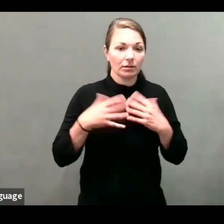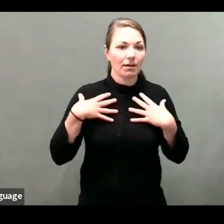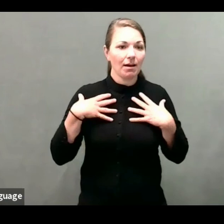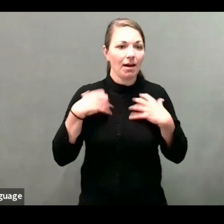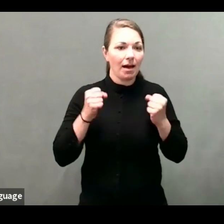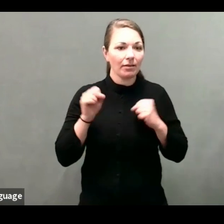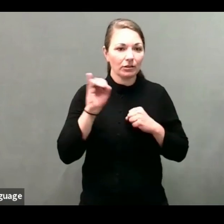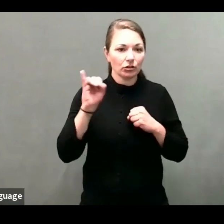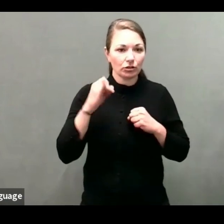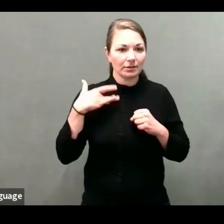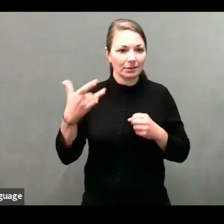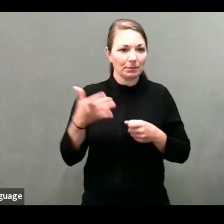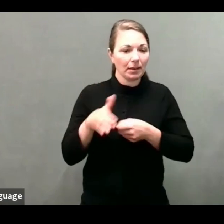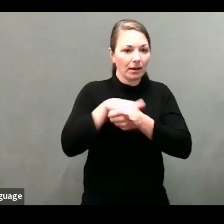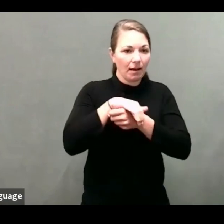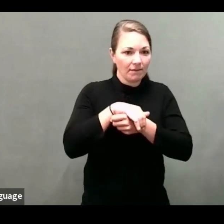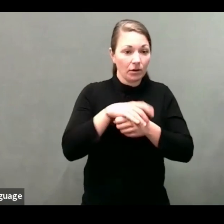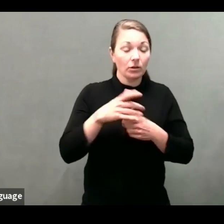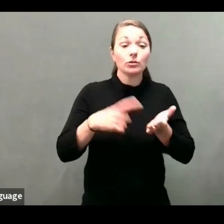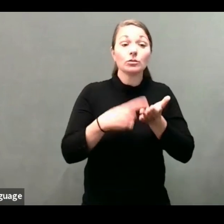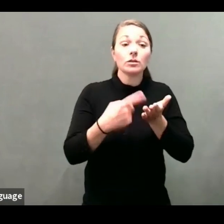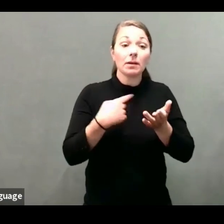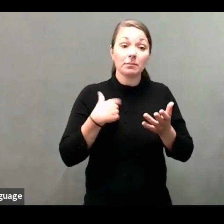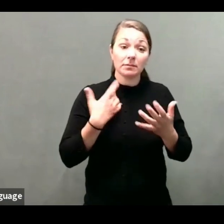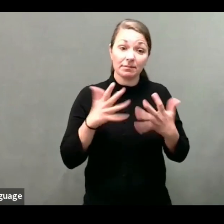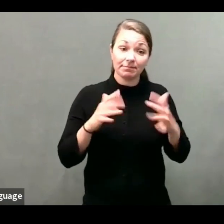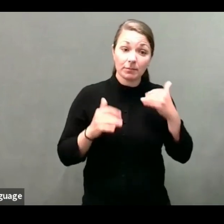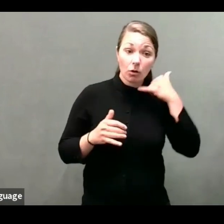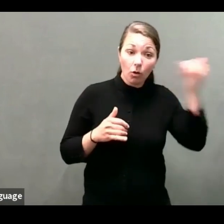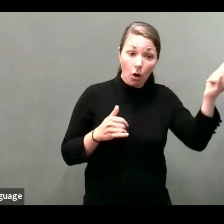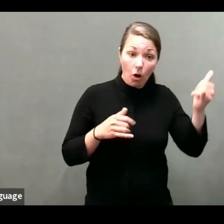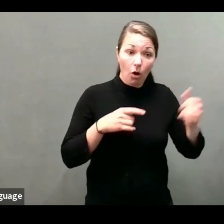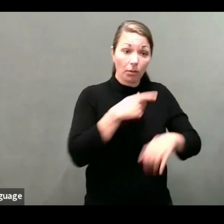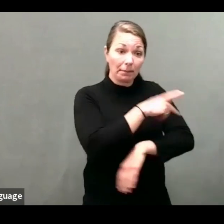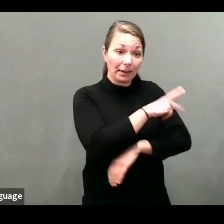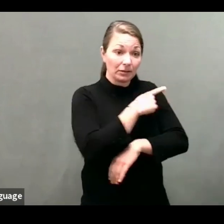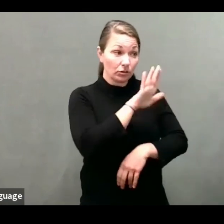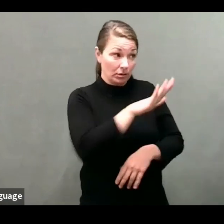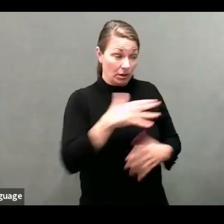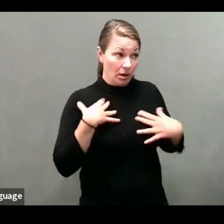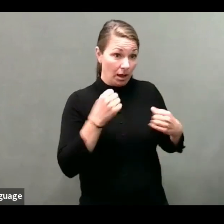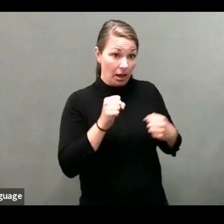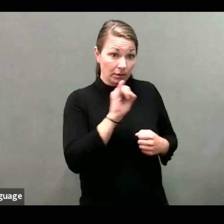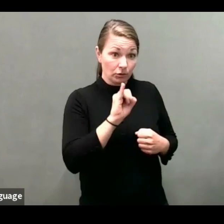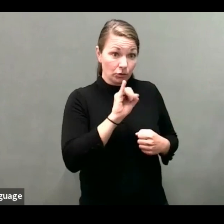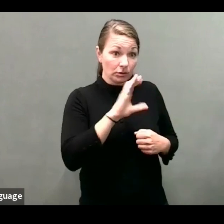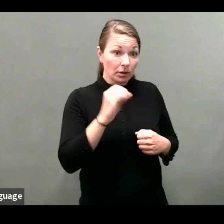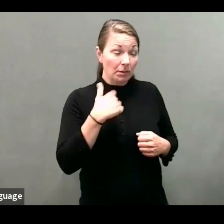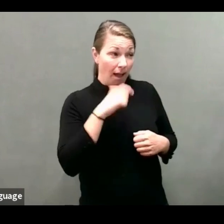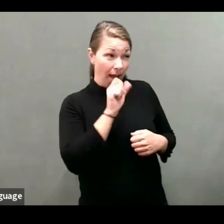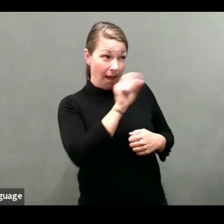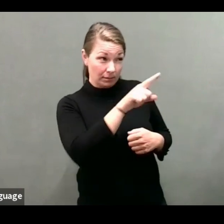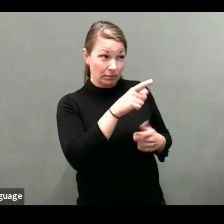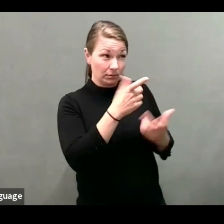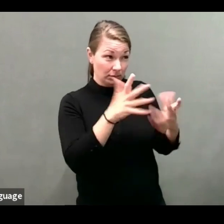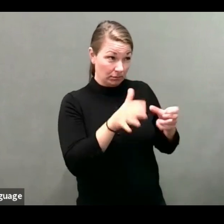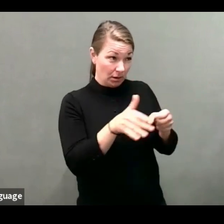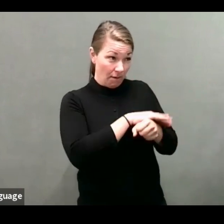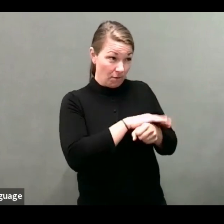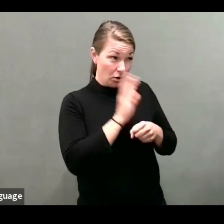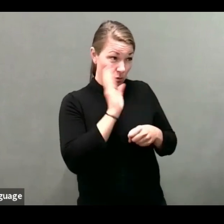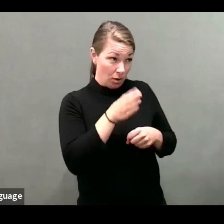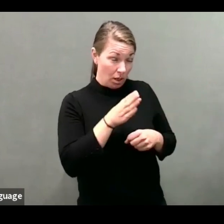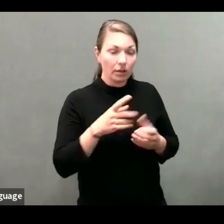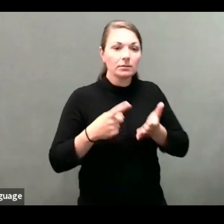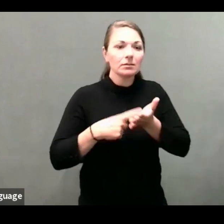different things. So there have been times where I have called a patient's health insurance to ask whether something was covered.